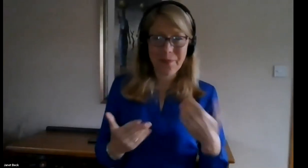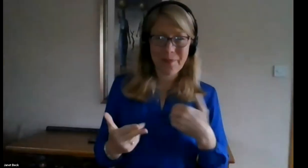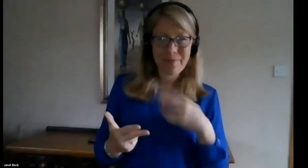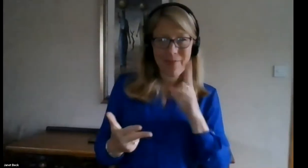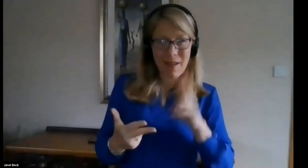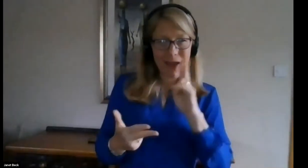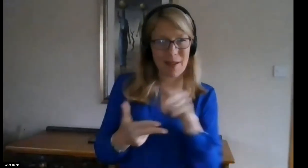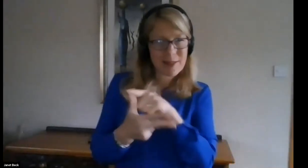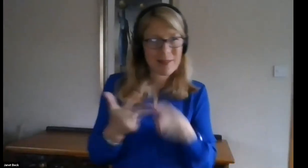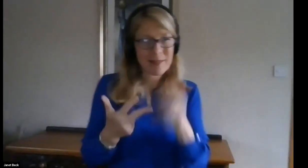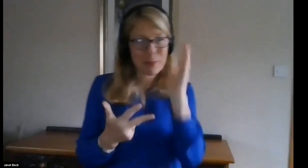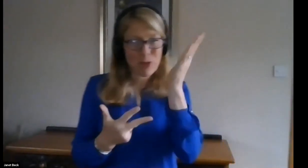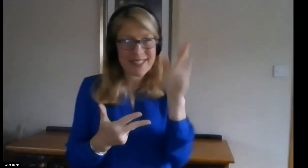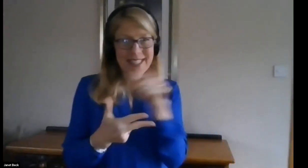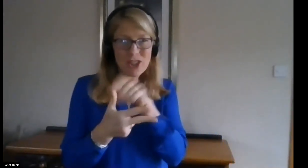Fiona and